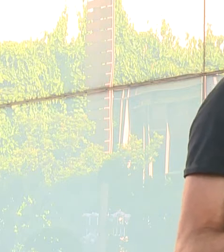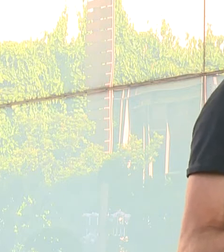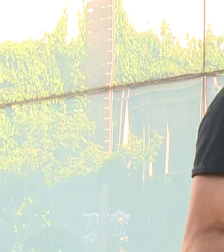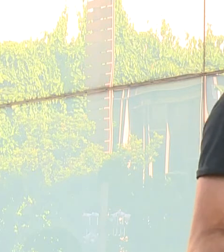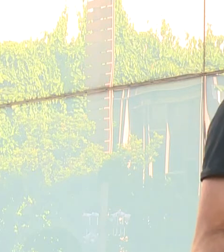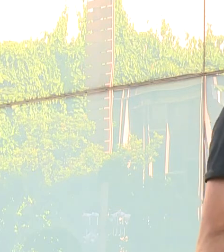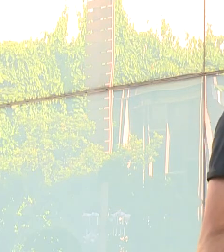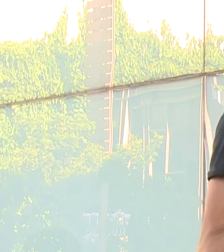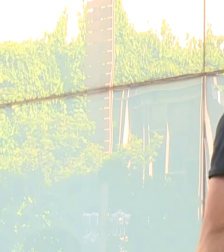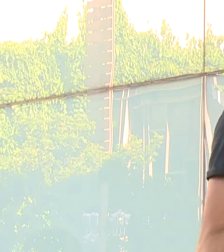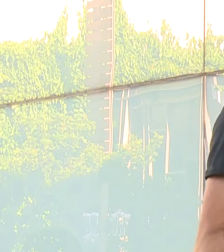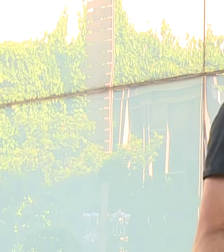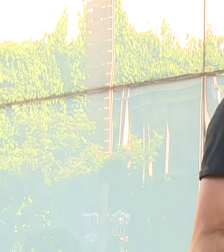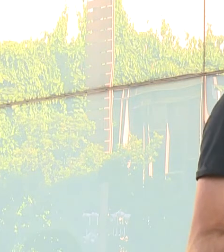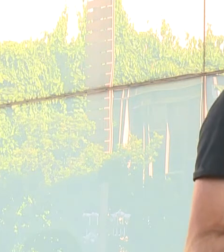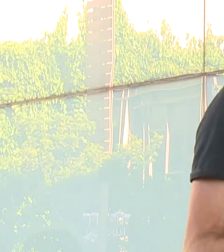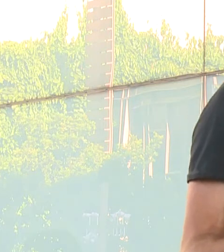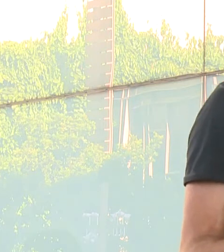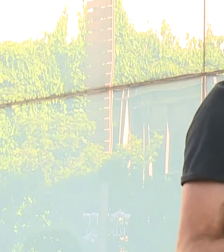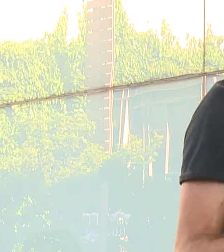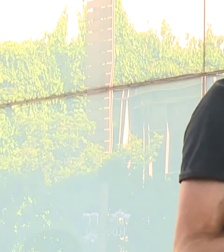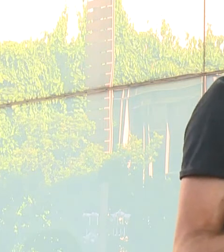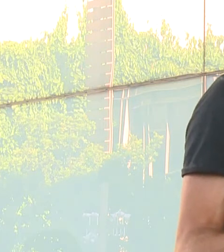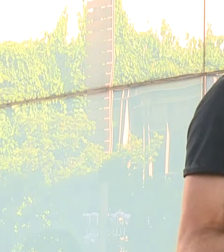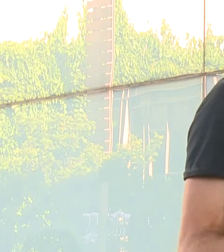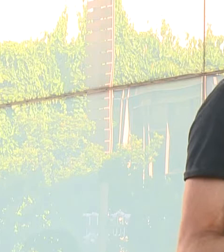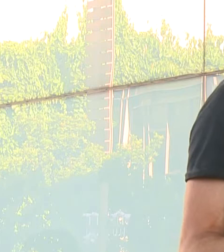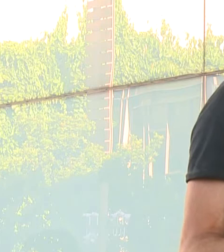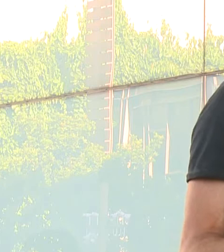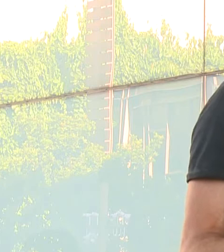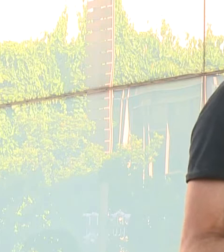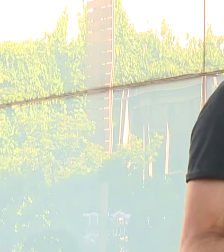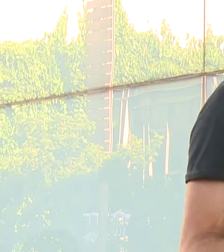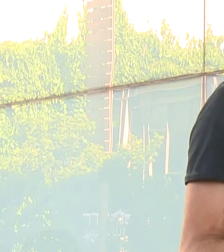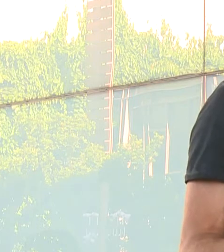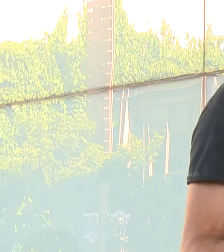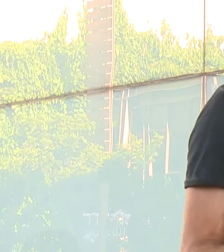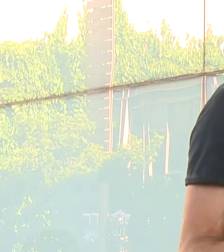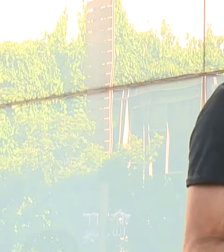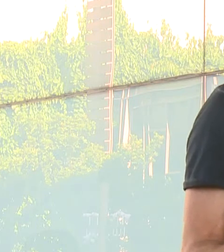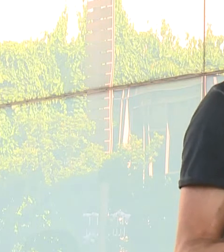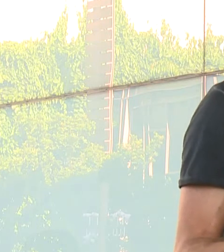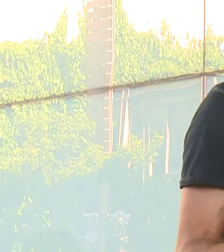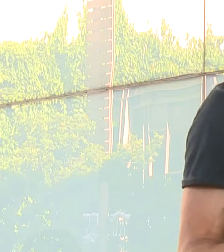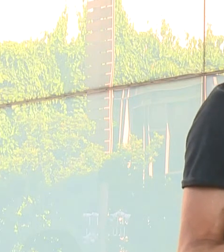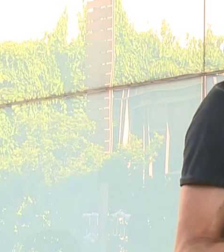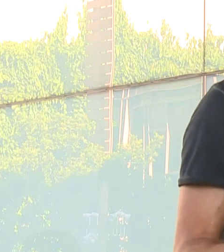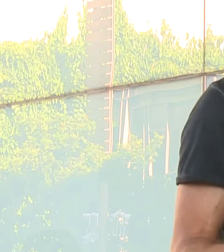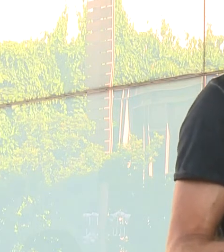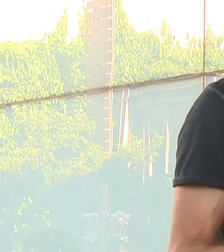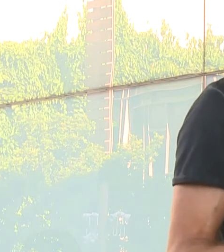there was a responsibility to honor history and get it right. Instead of buying all my props from the op shops, which we did for